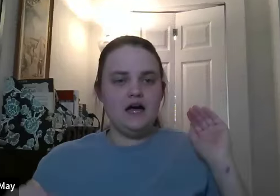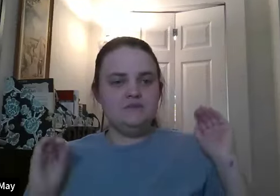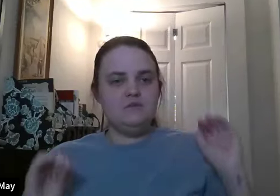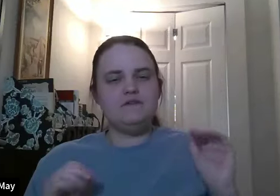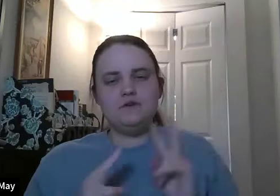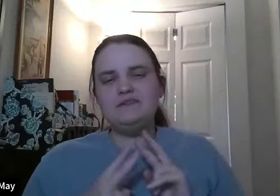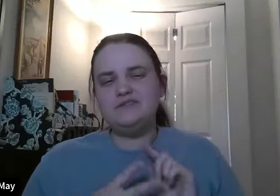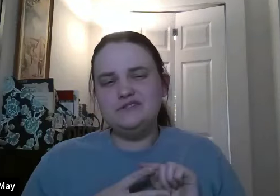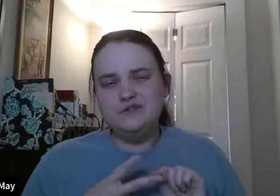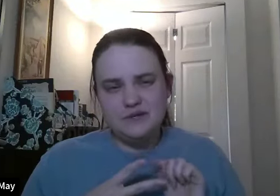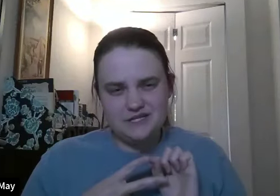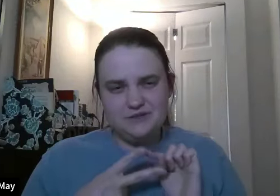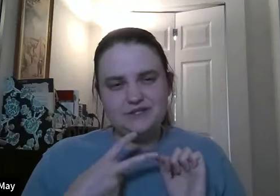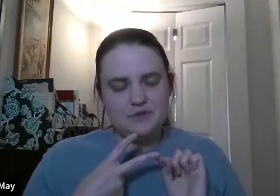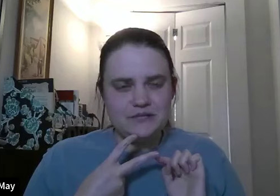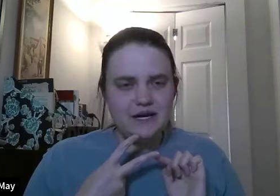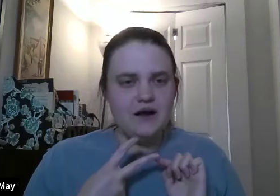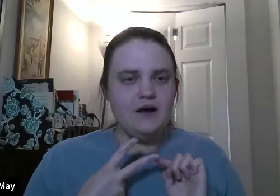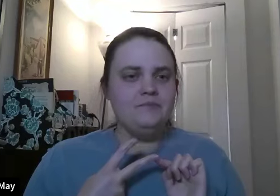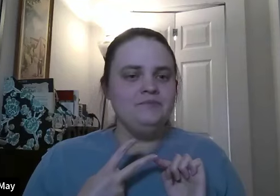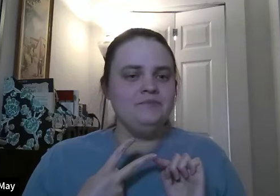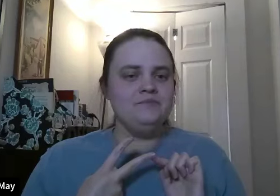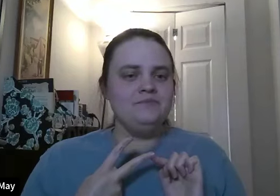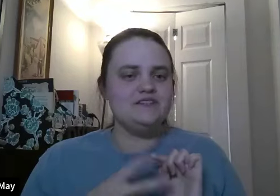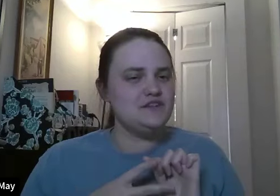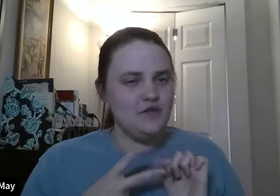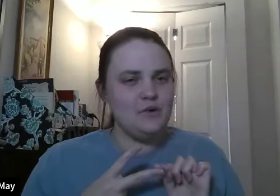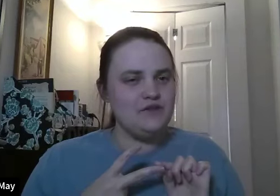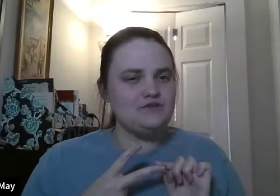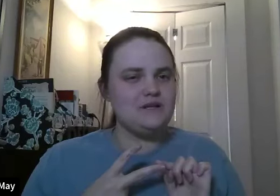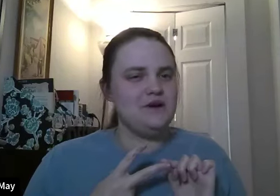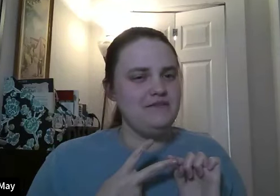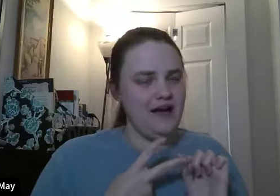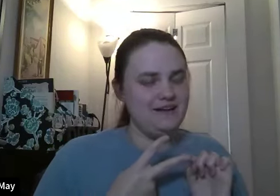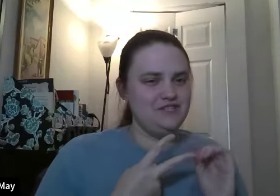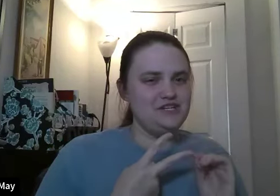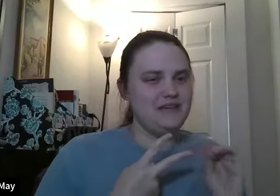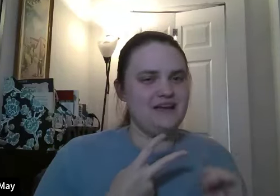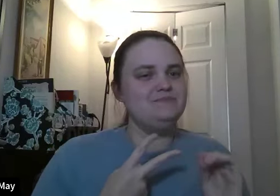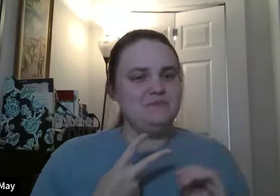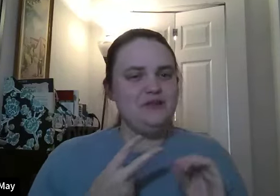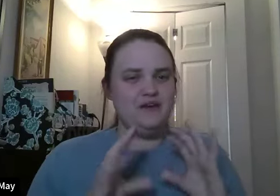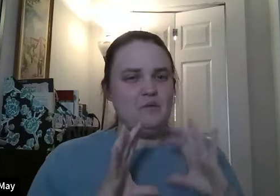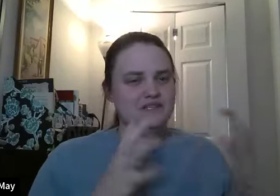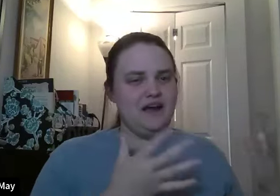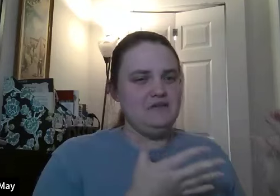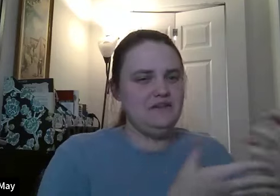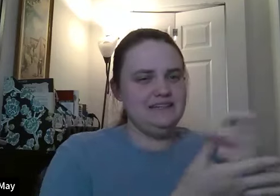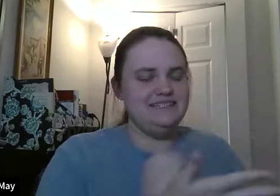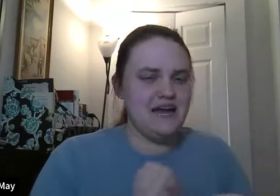Husband and wife, there are 2 ways you can do it. This is another one of those ones where I've genuinely asked people, like I've almost like kind of collected data and been